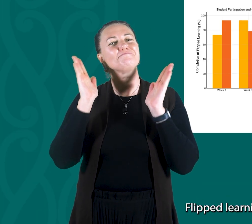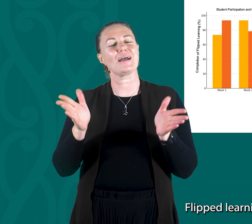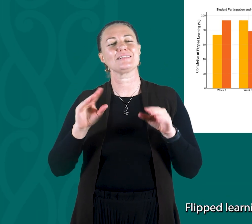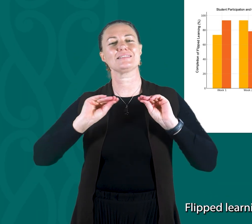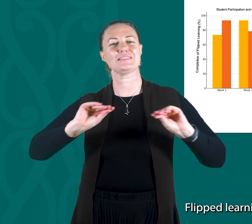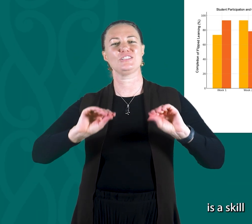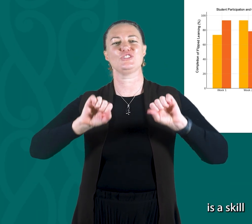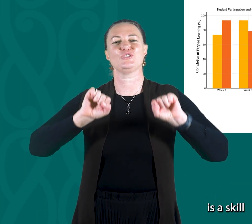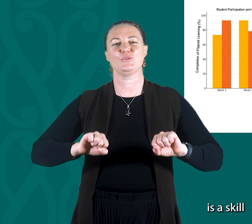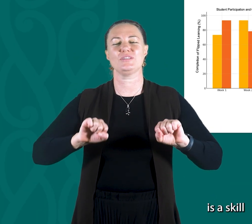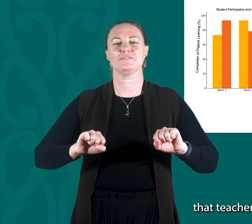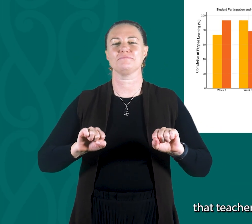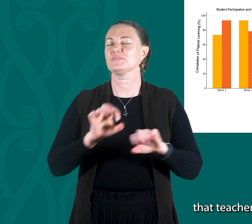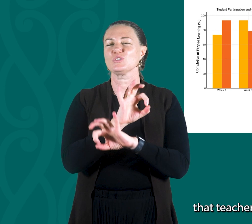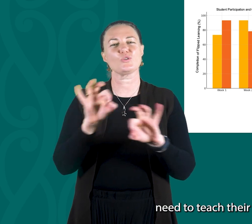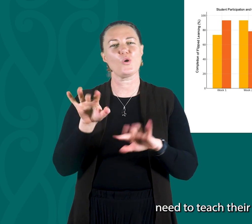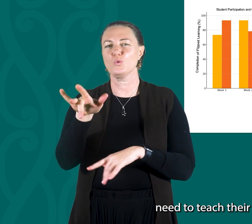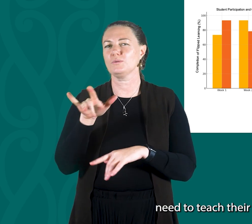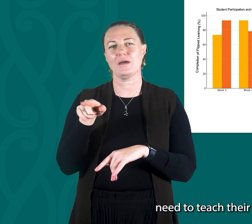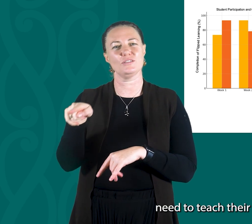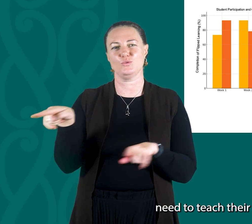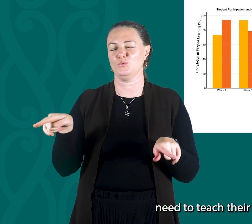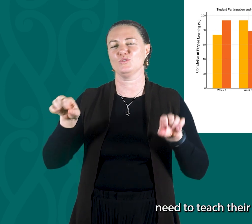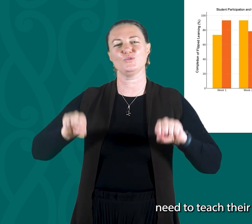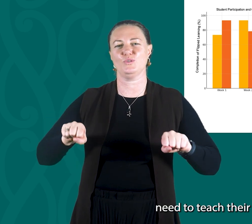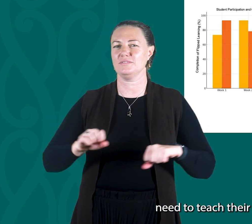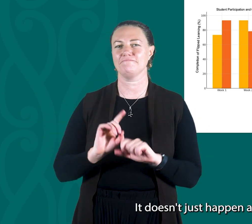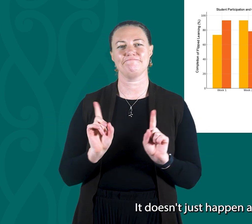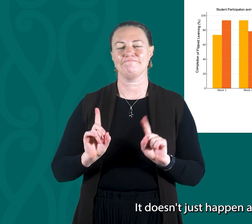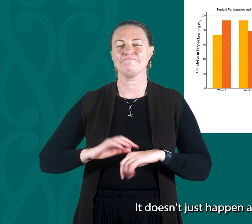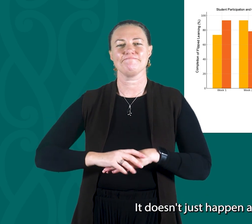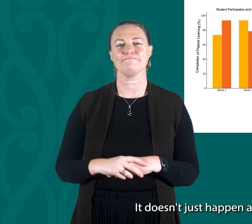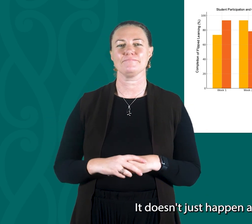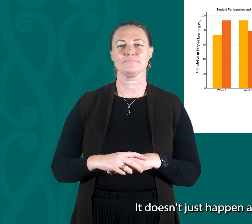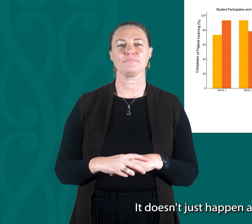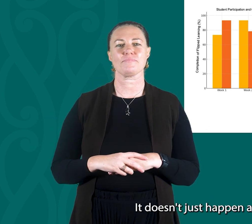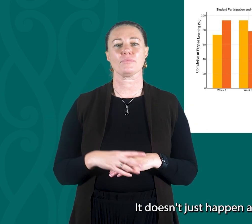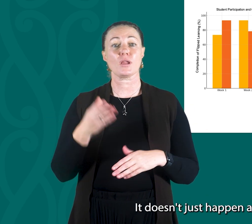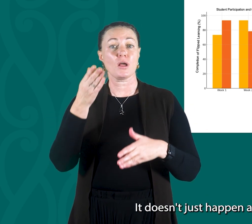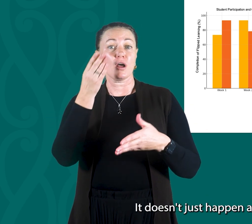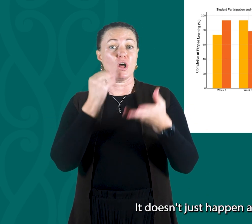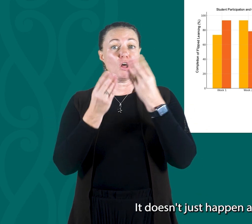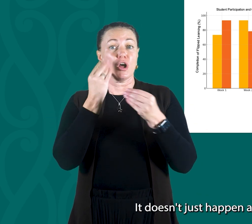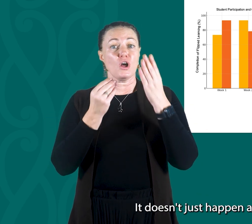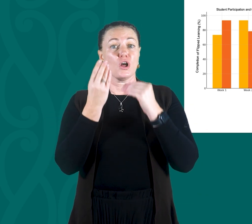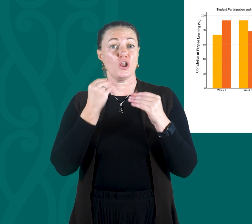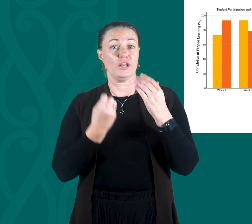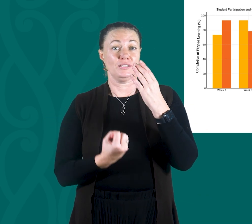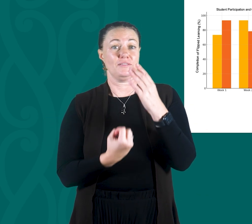Flipped learning is a skill that teachers need to teach their students. It doesn't just happen automatically.